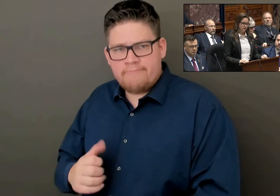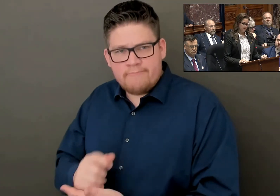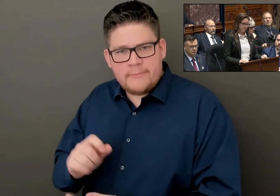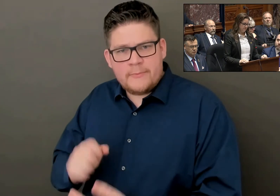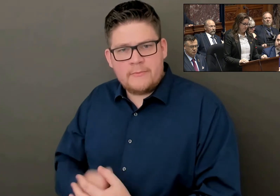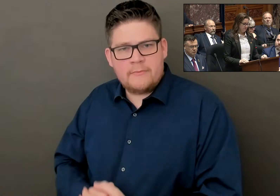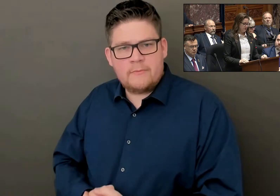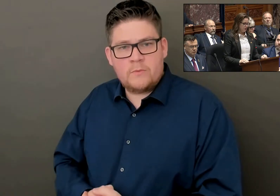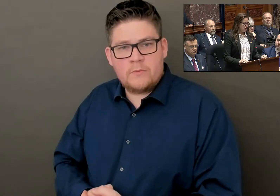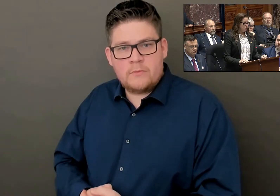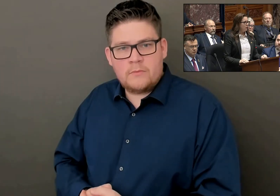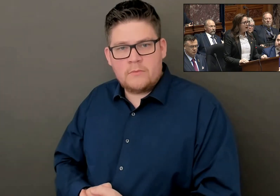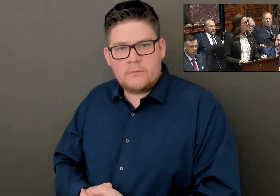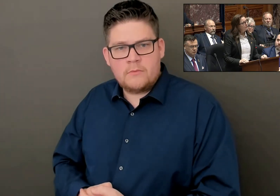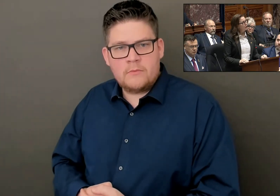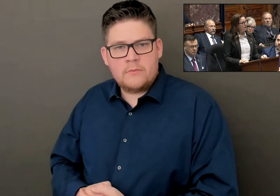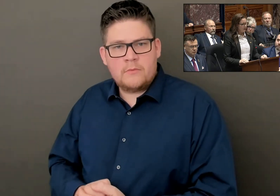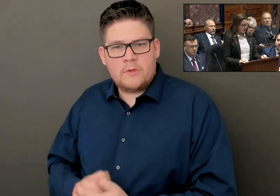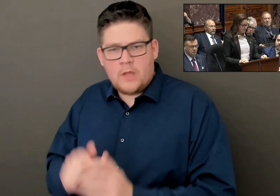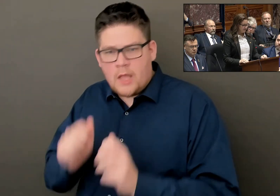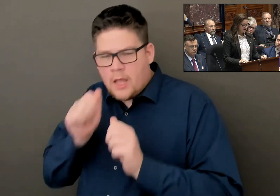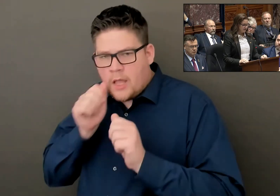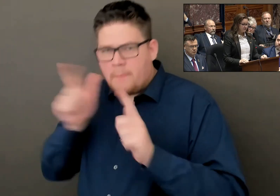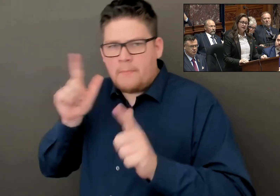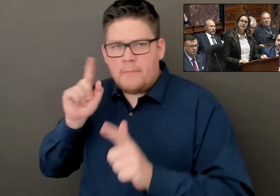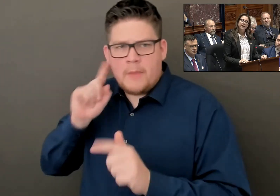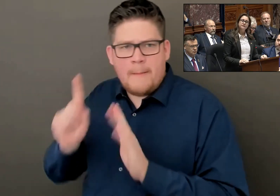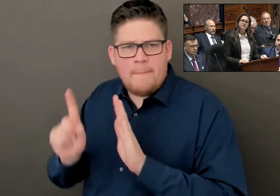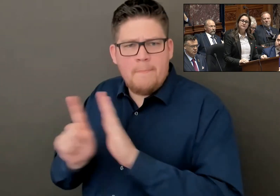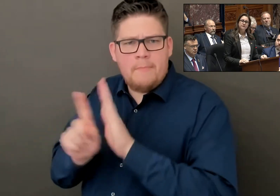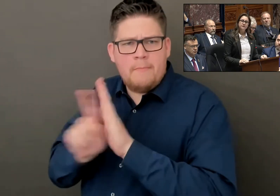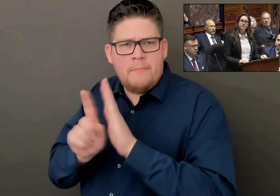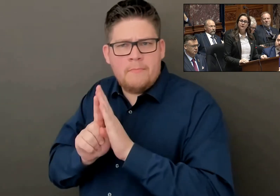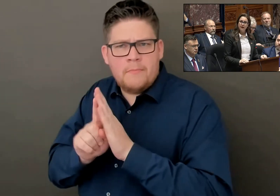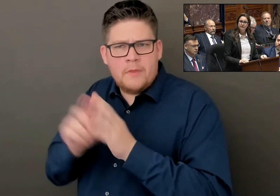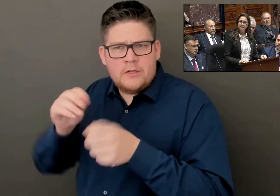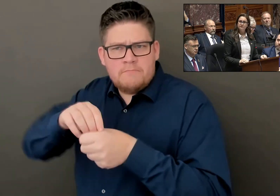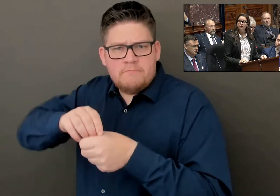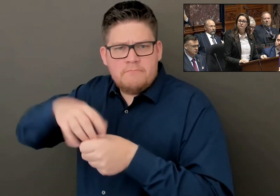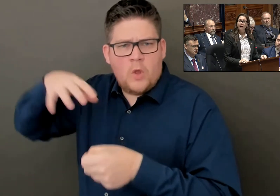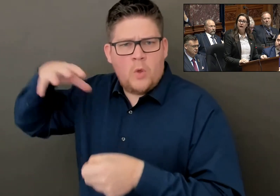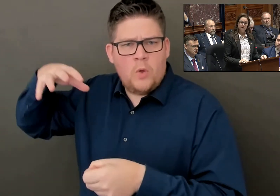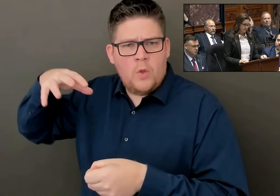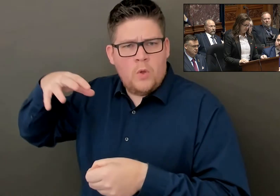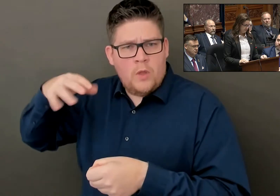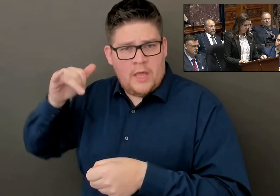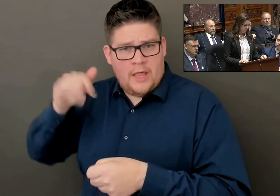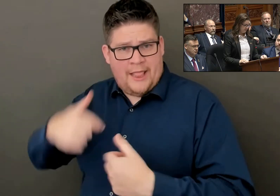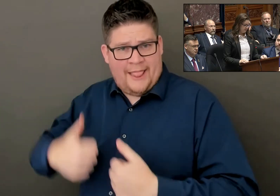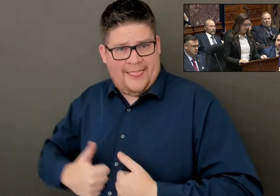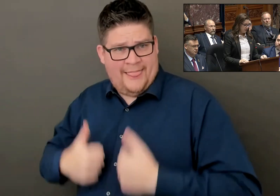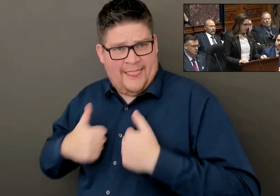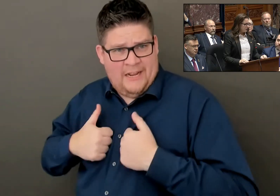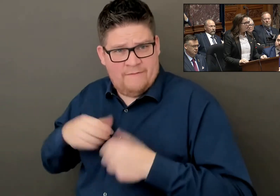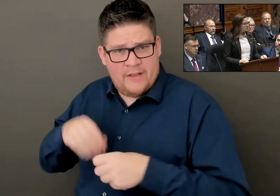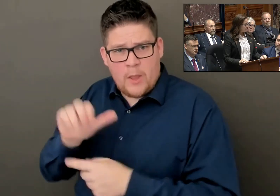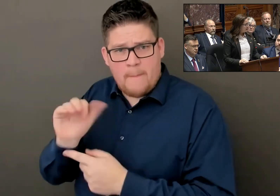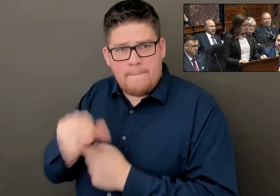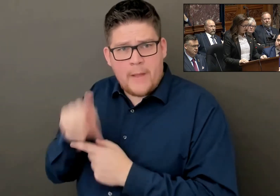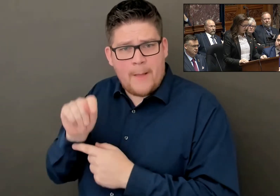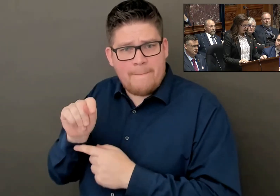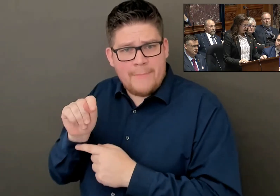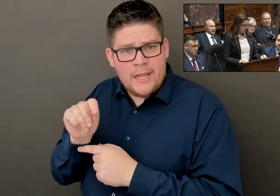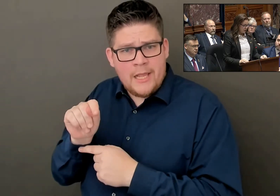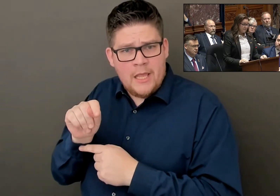smoke. You head for your apartment's staircase to find that it's on fire. You're